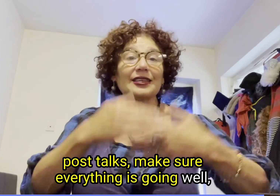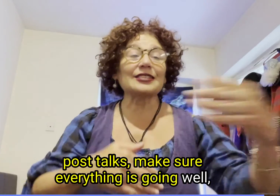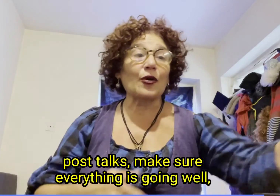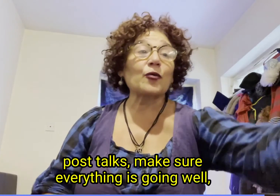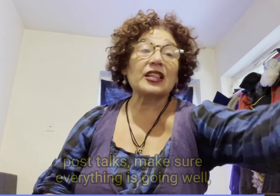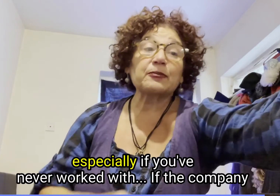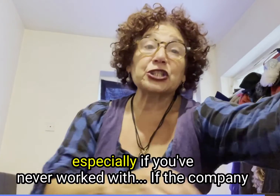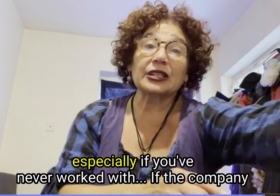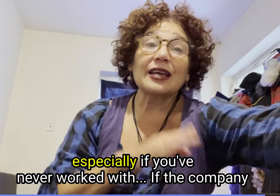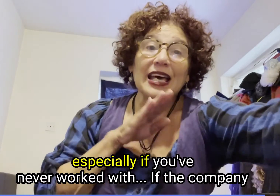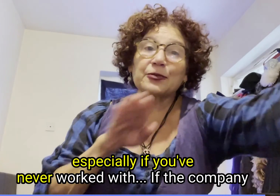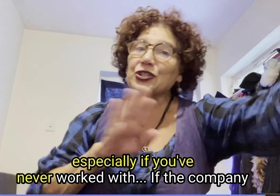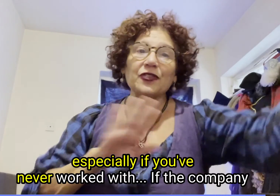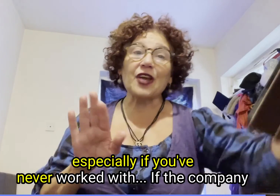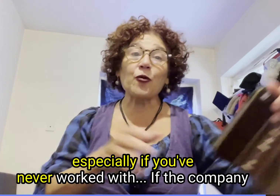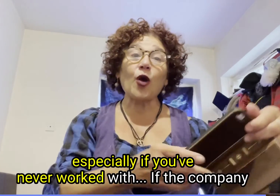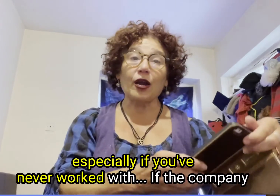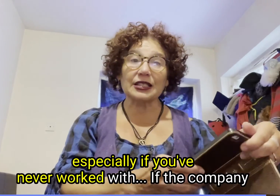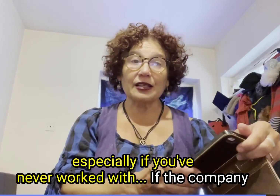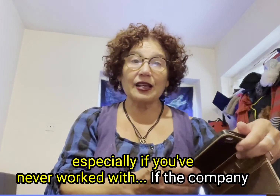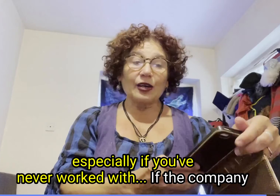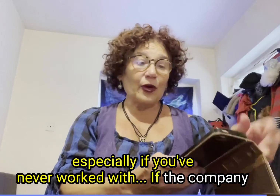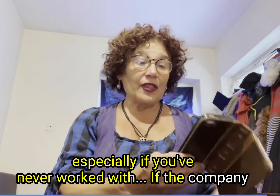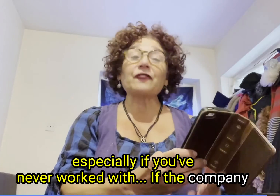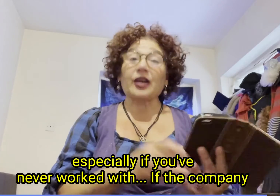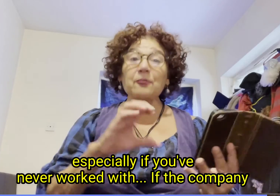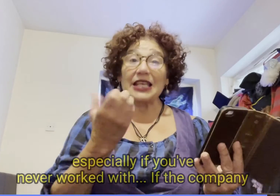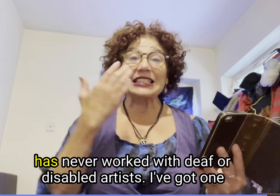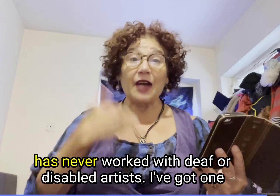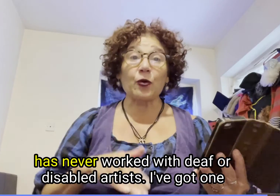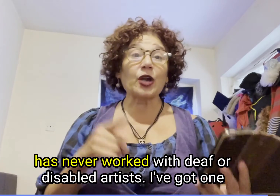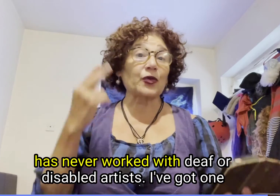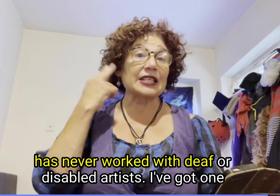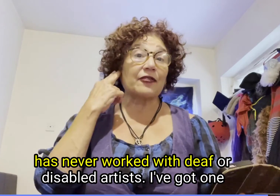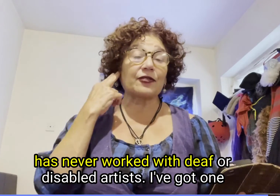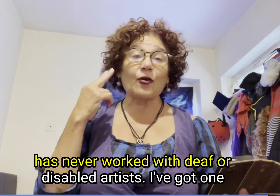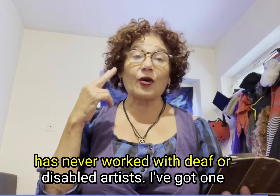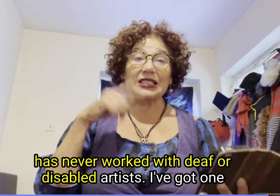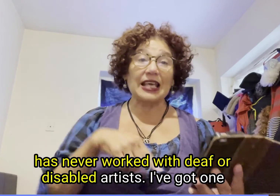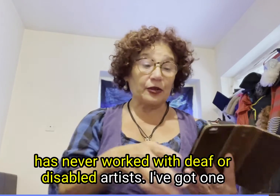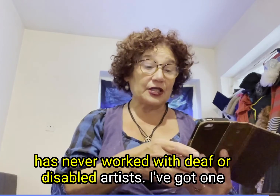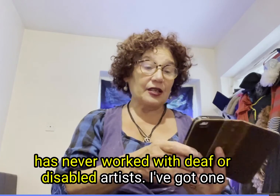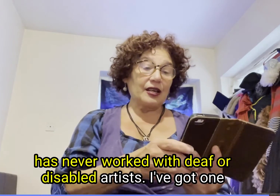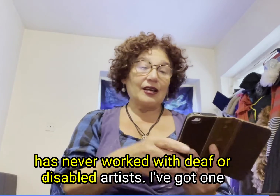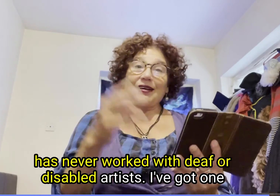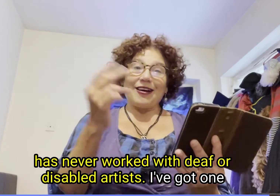is going well, especially if you've never worked with, if the company has never worked with deaf or disabled